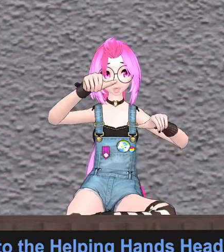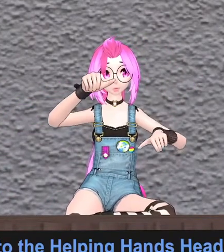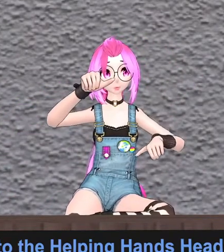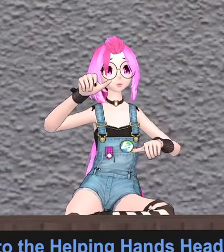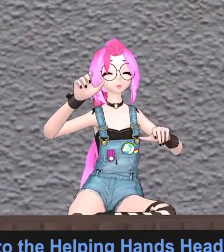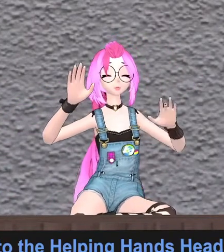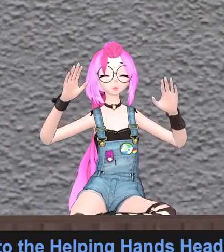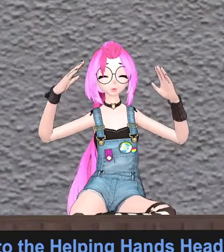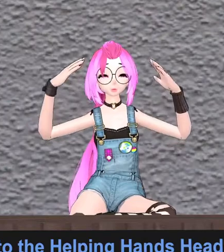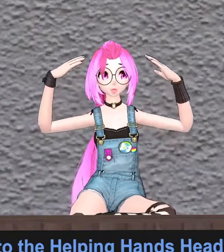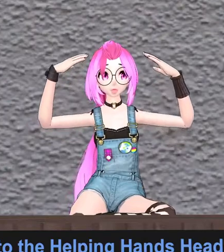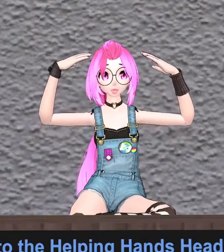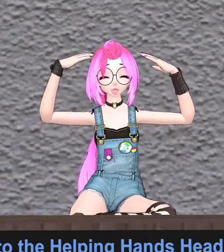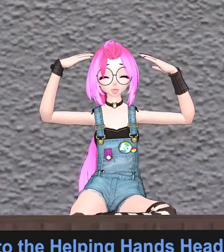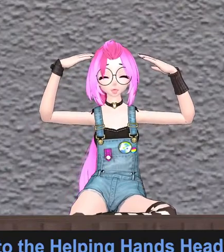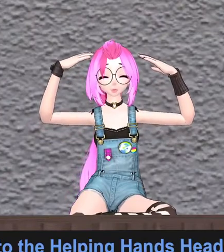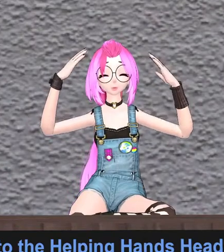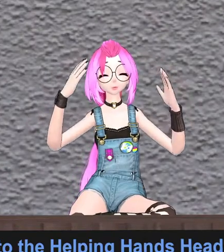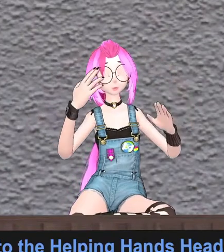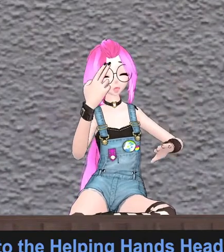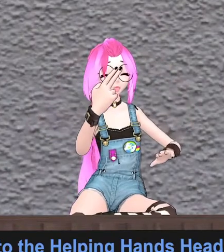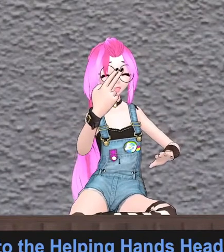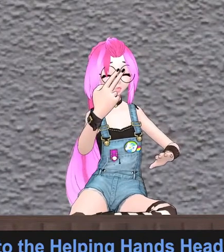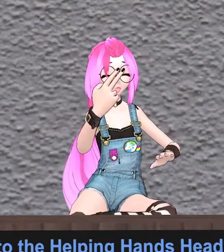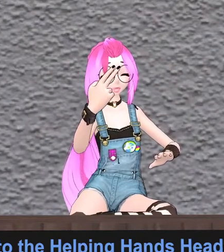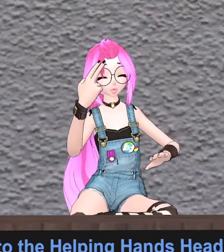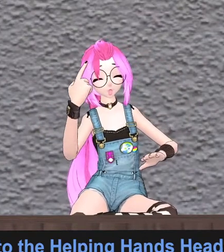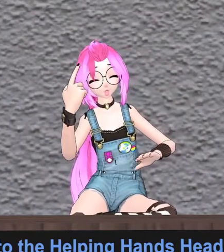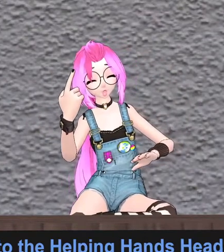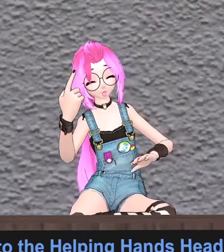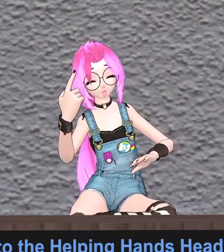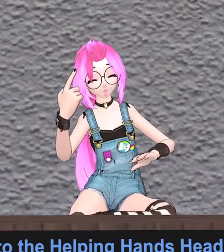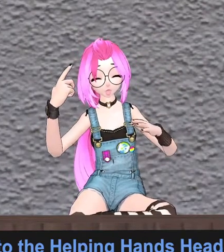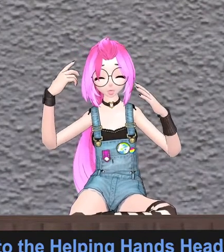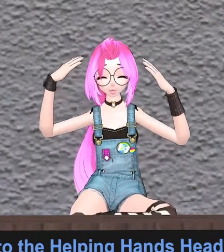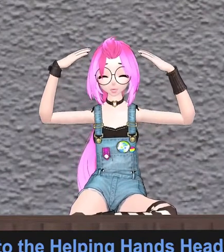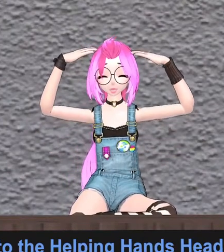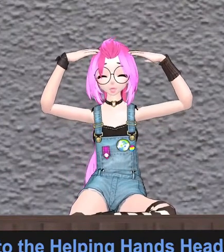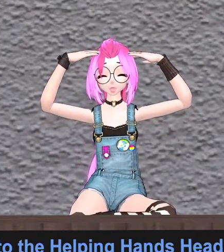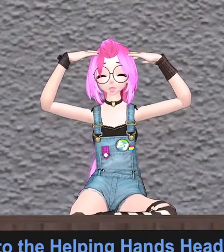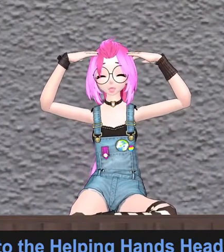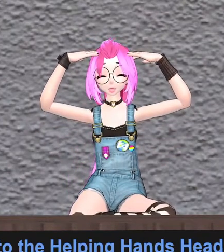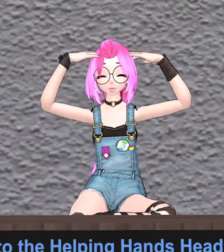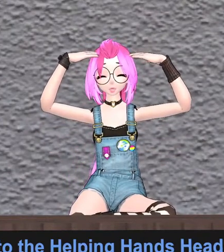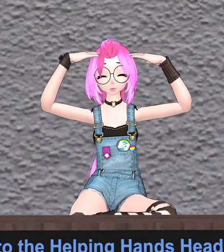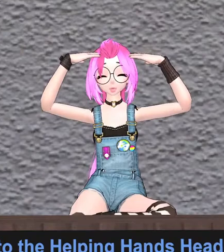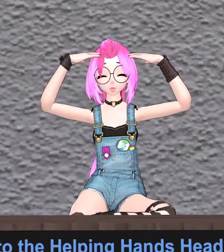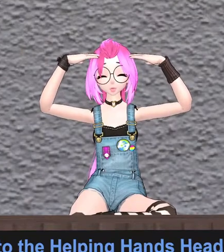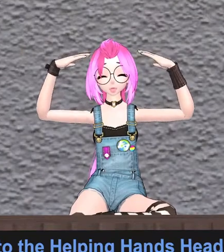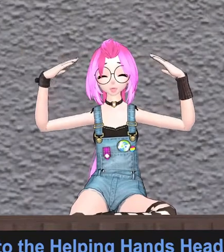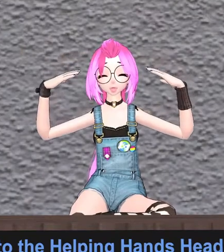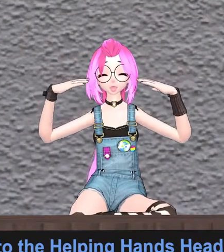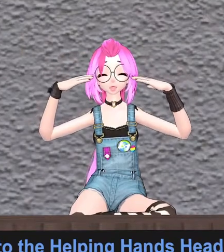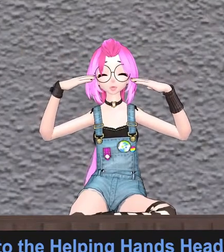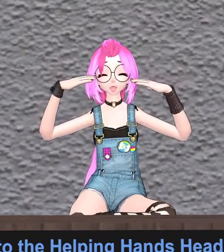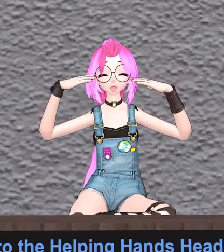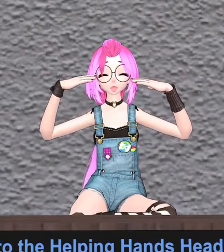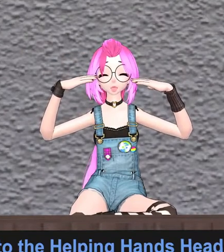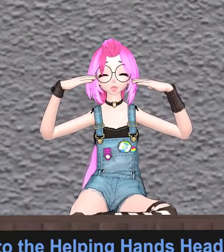Korea. You're going to have, you could either do it two hands or one hand. So two hands, you start open and then you go down